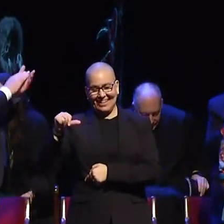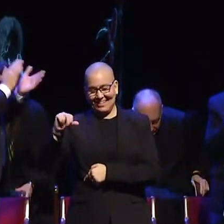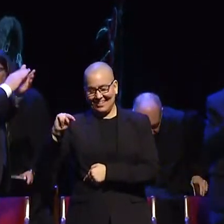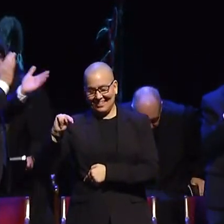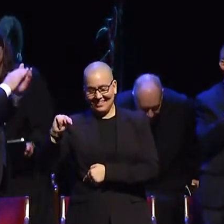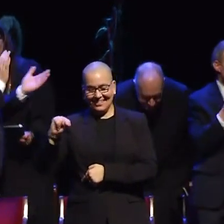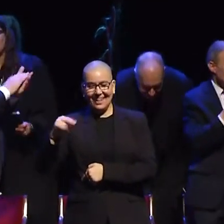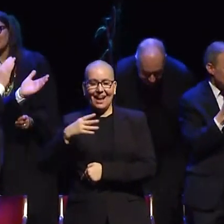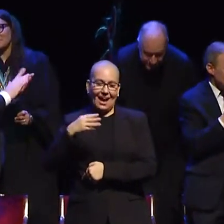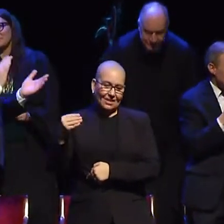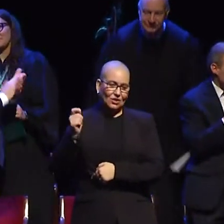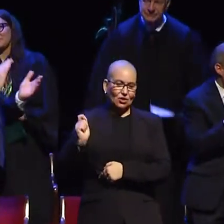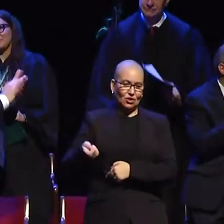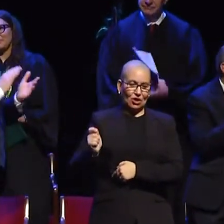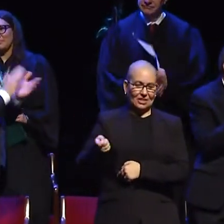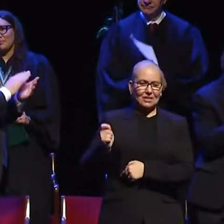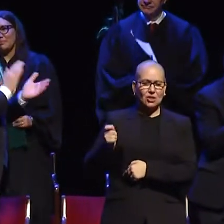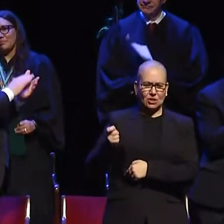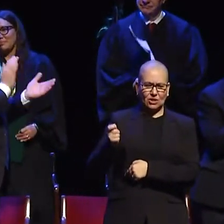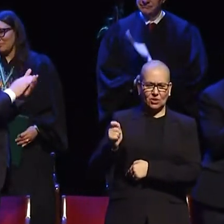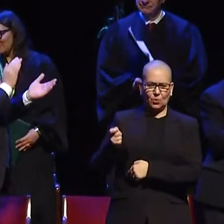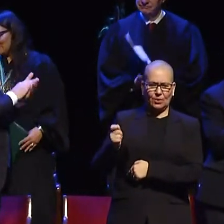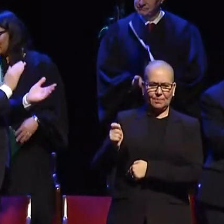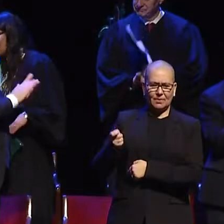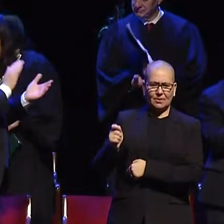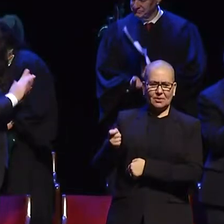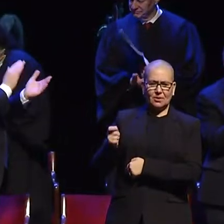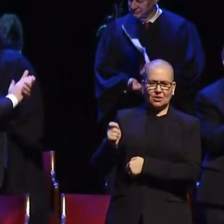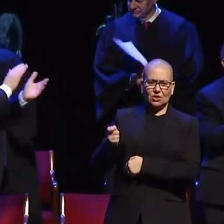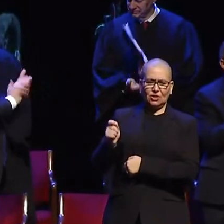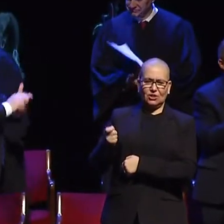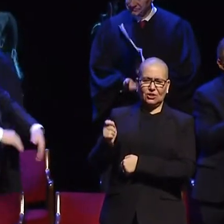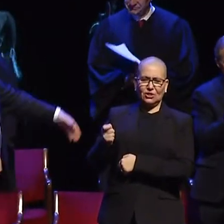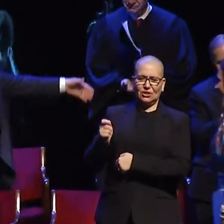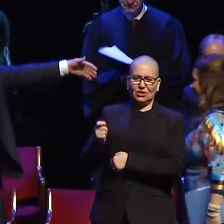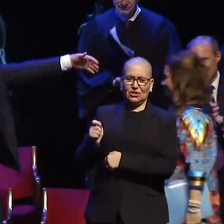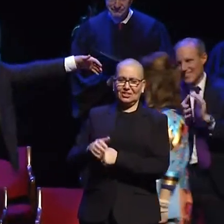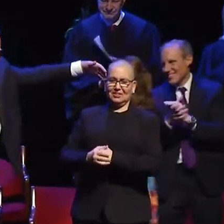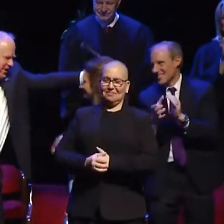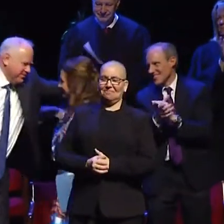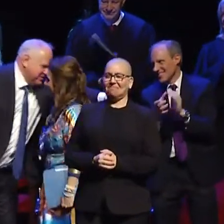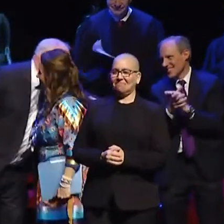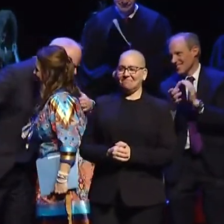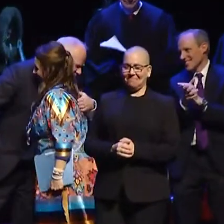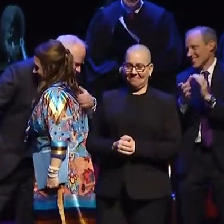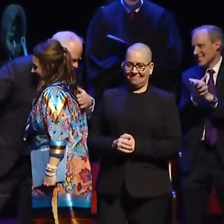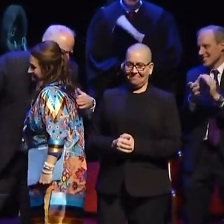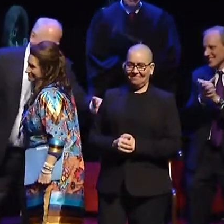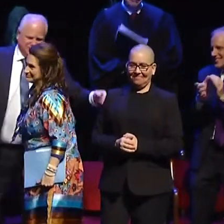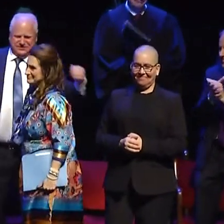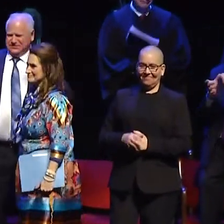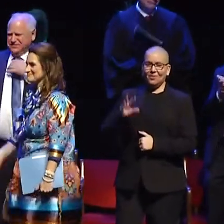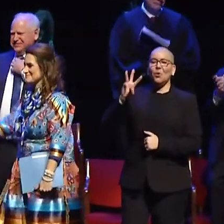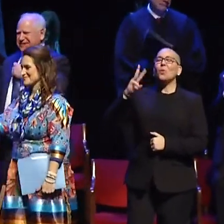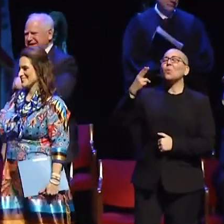Who will be sworn in by Judge Sarah Wheelock. Lieutenant Governor, family, please join me on stage.